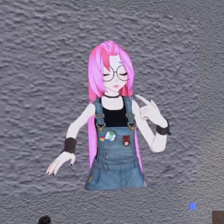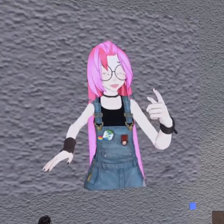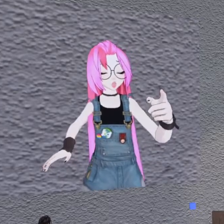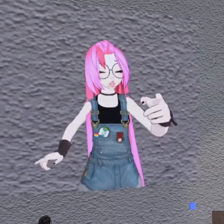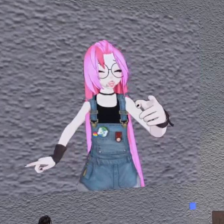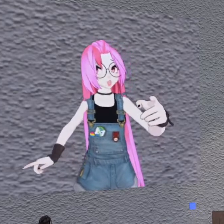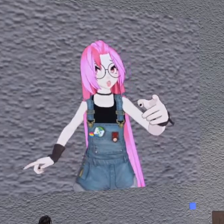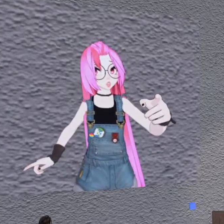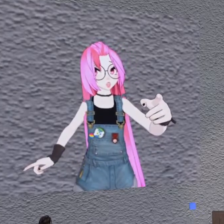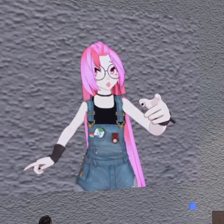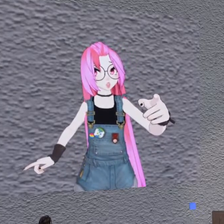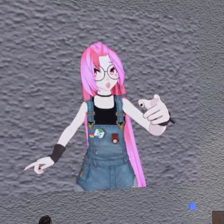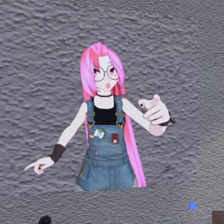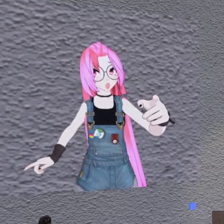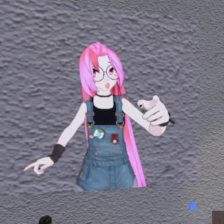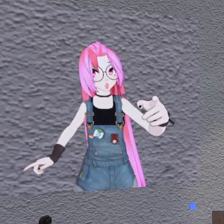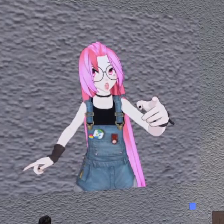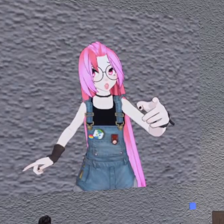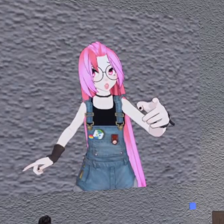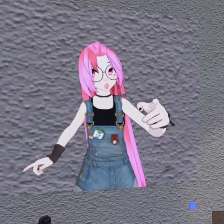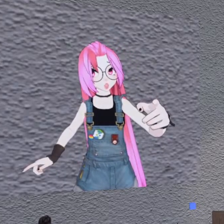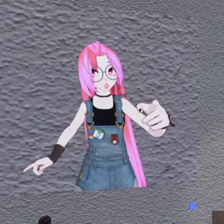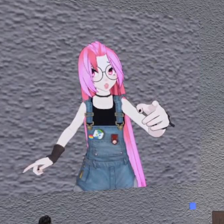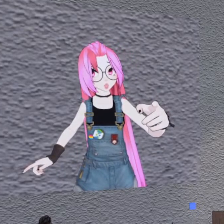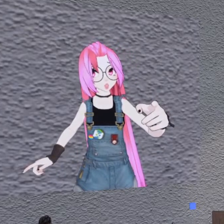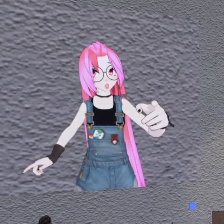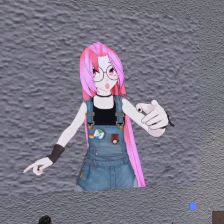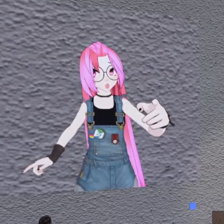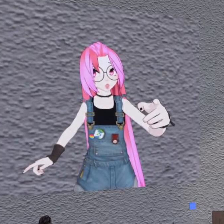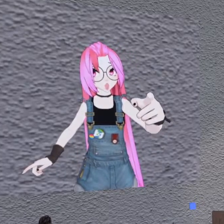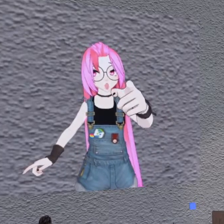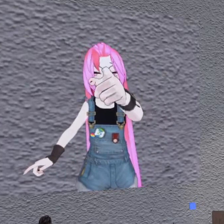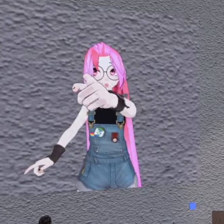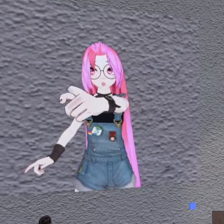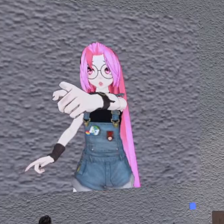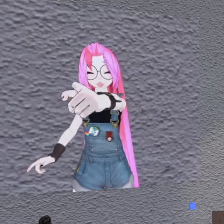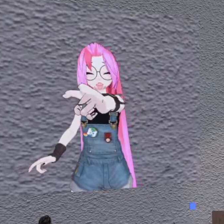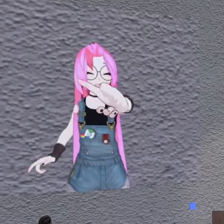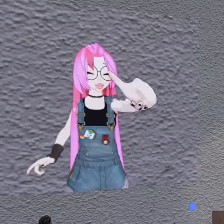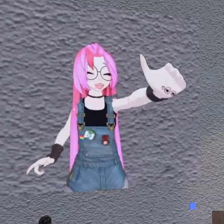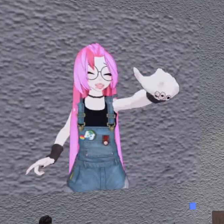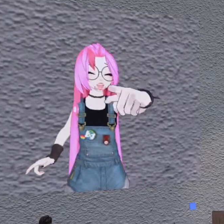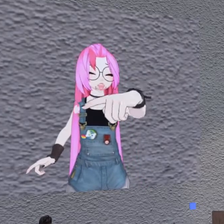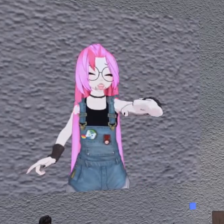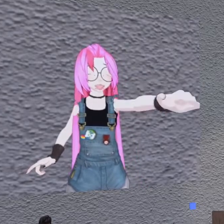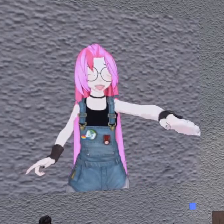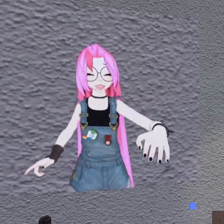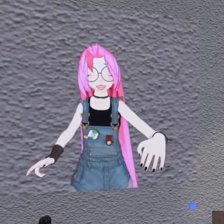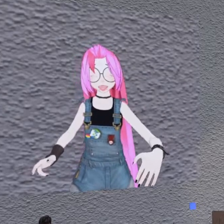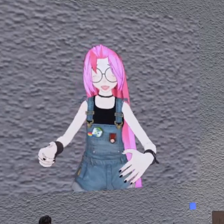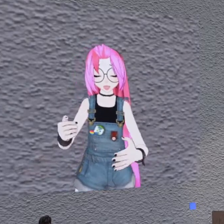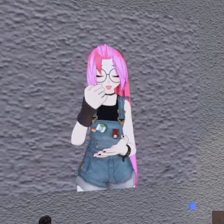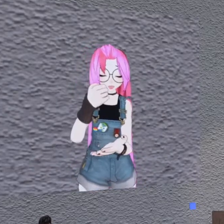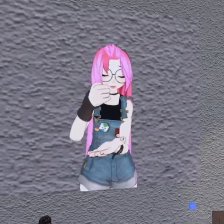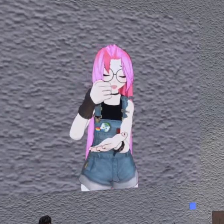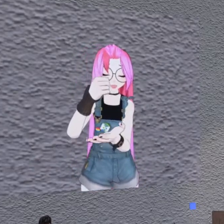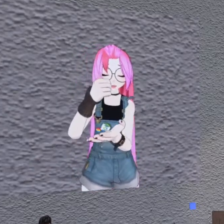All right. Did Steffi? Did you have a question? No. Hexa? Okay, Hexa and PP. Do rock paper